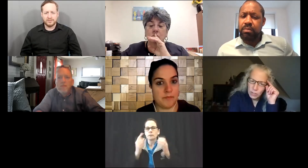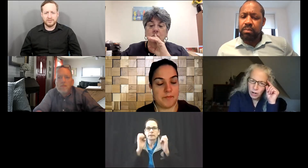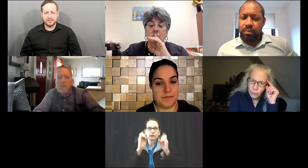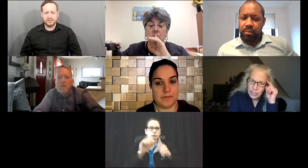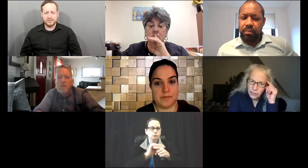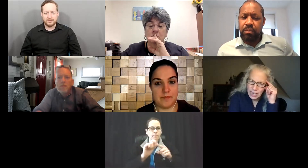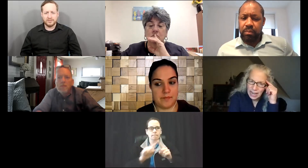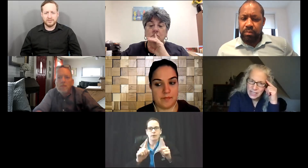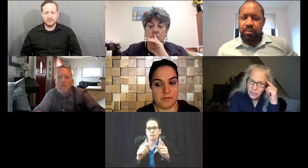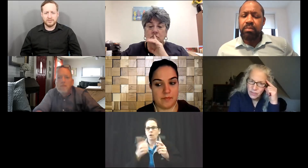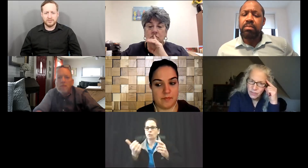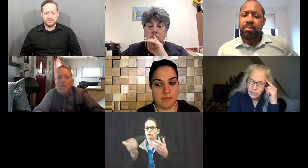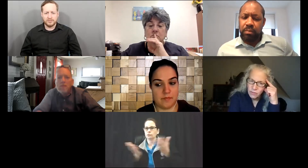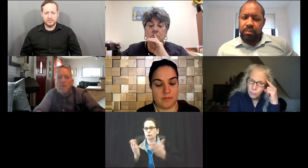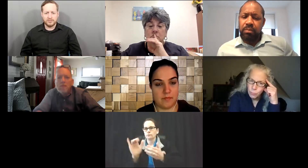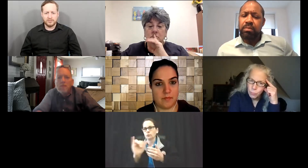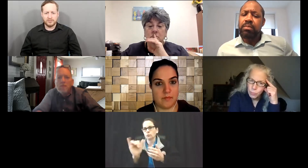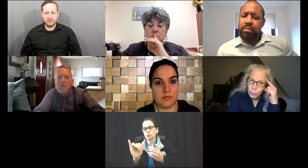Spelman was offering different kinds of